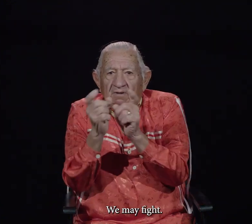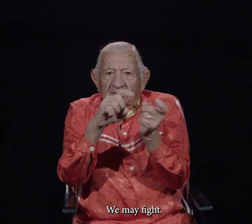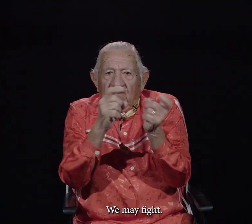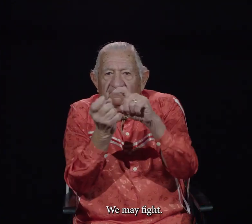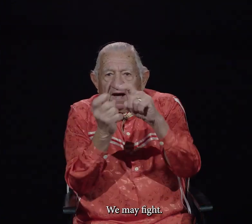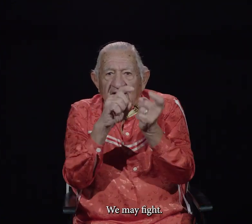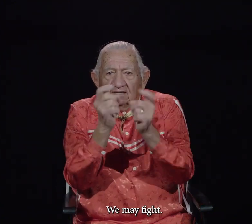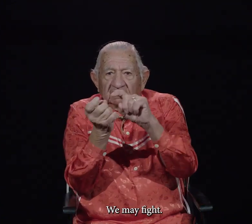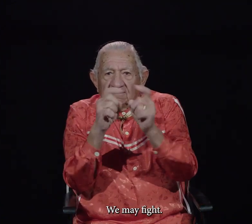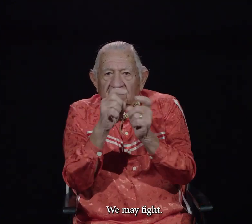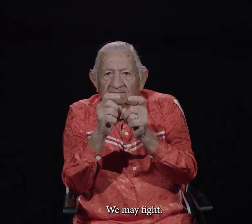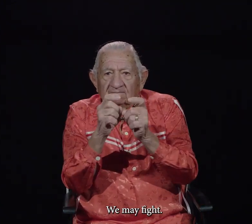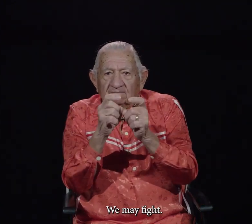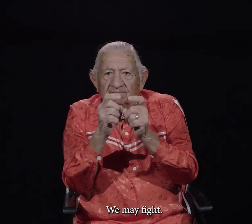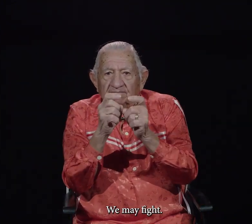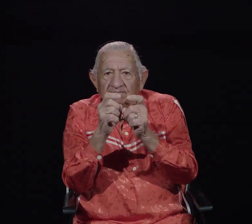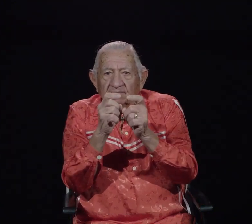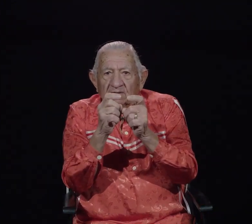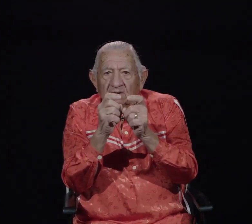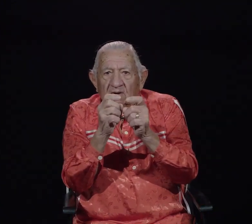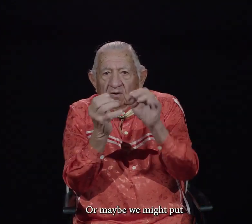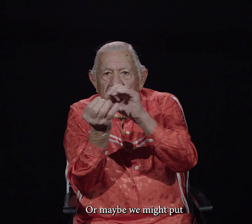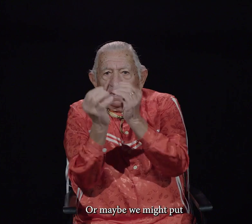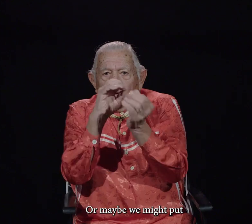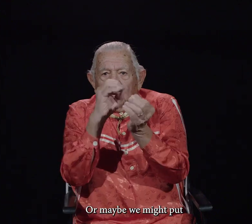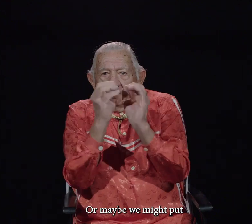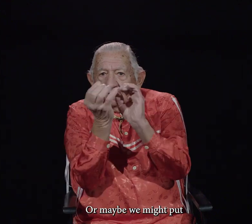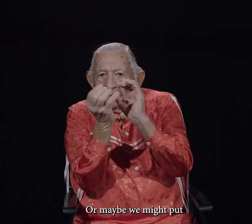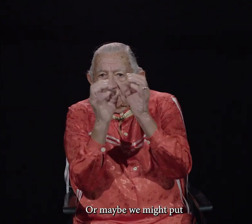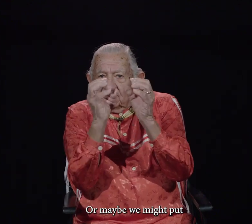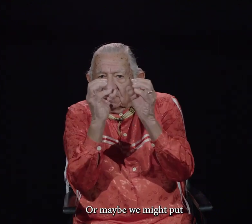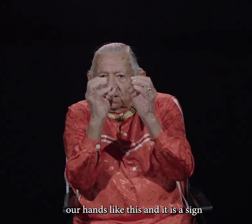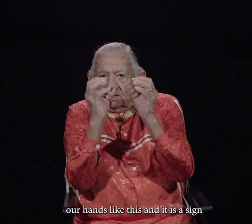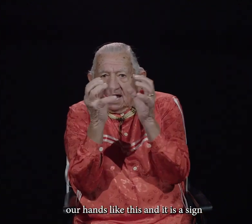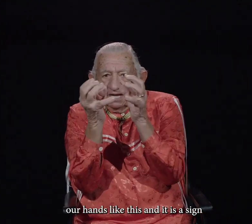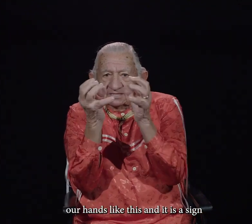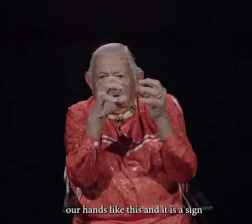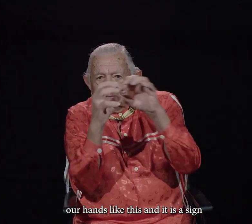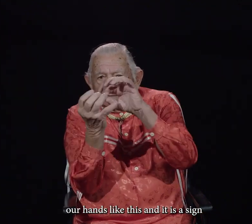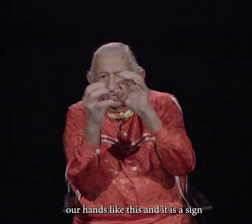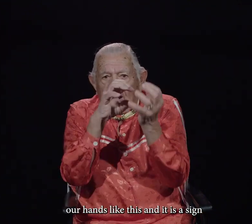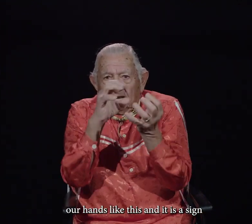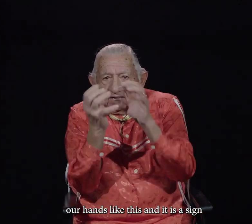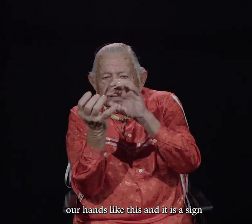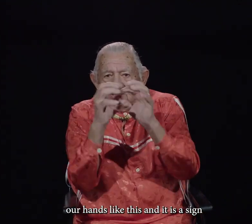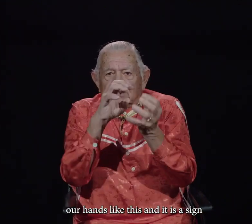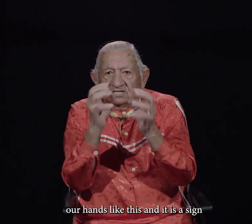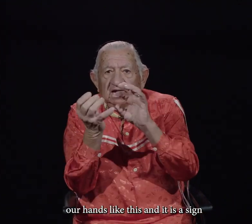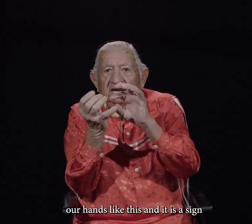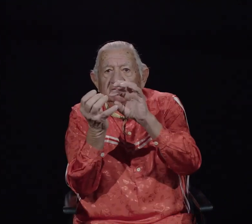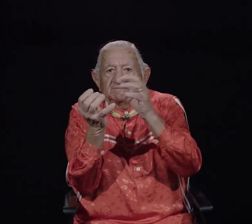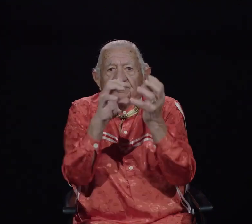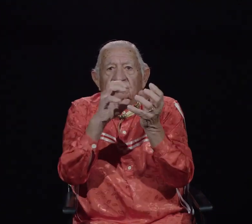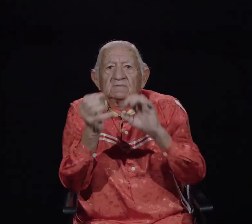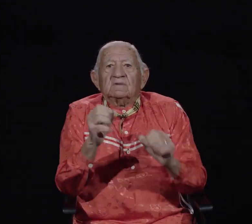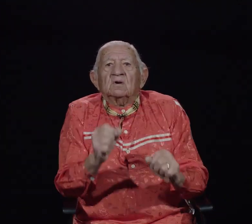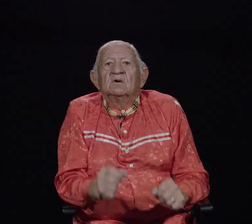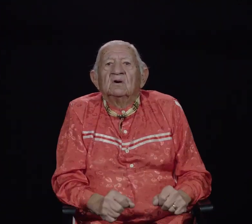may fight, or we might put our hands like this, and it is a sign